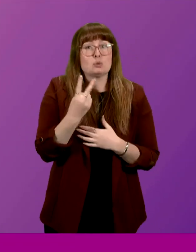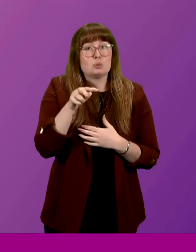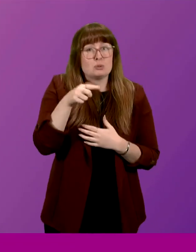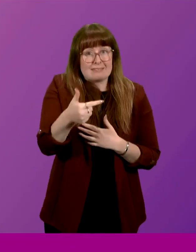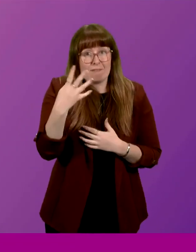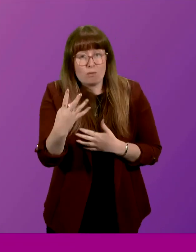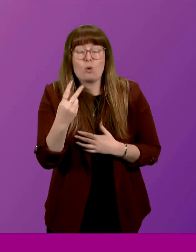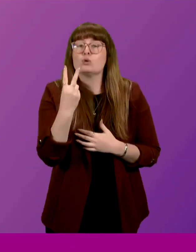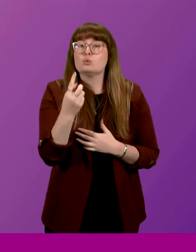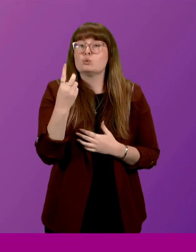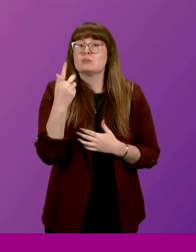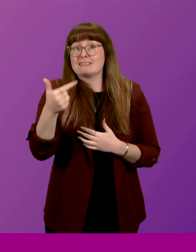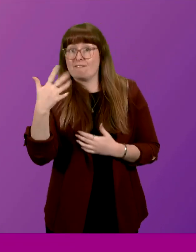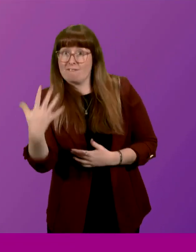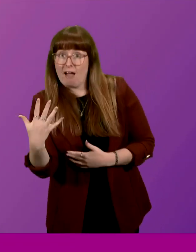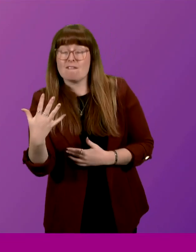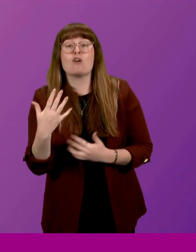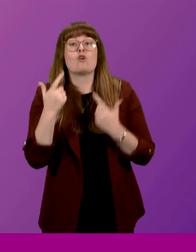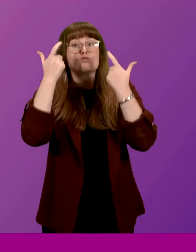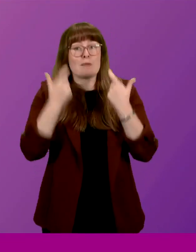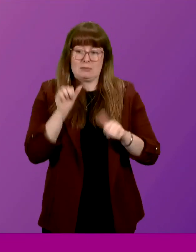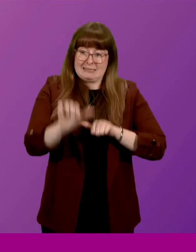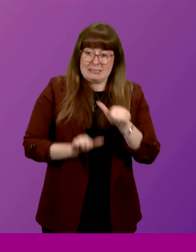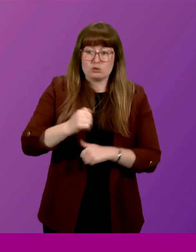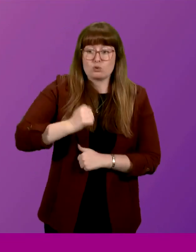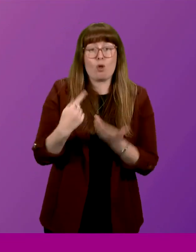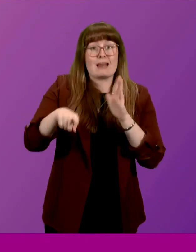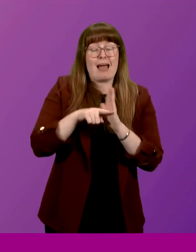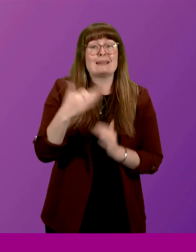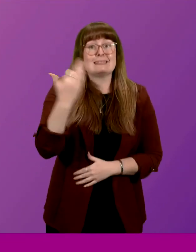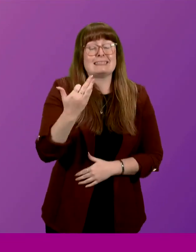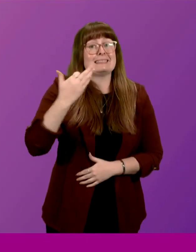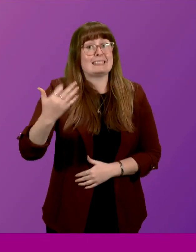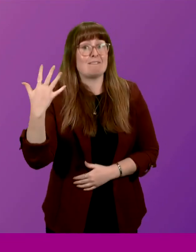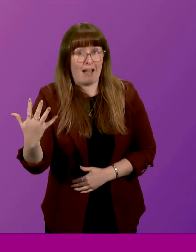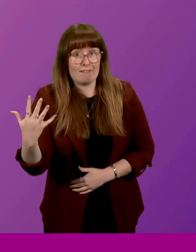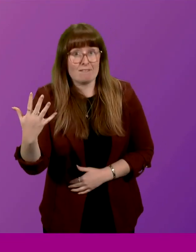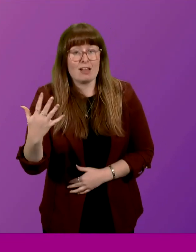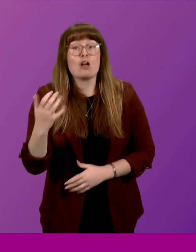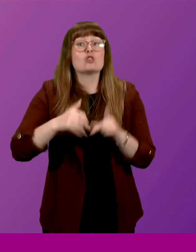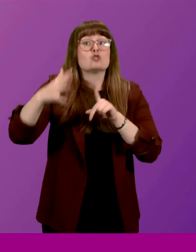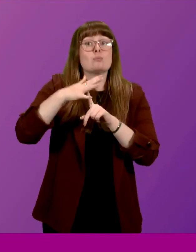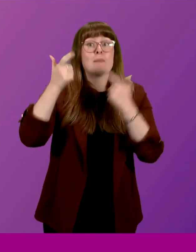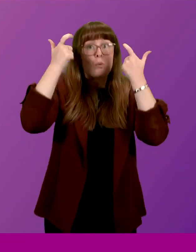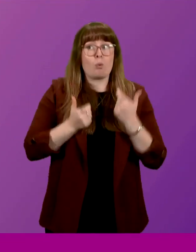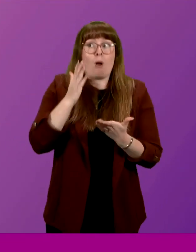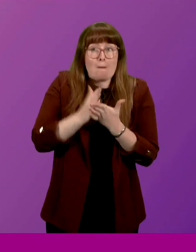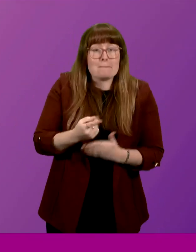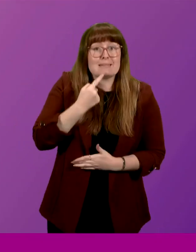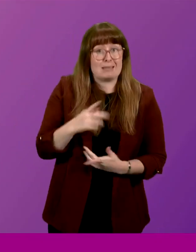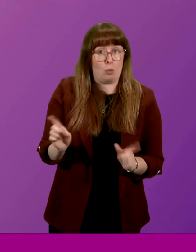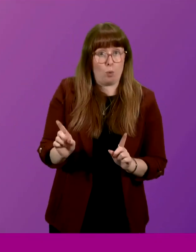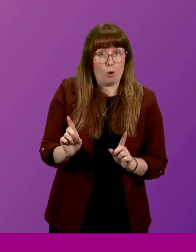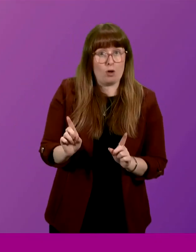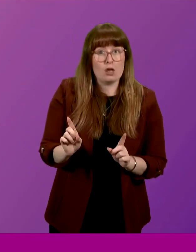and 275 of the Criminal Procedure Scotland Act 1995. What the Supreme Court did say was that it is